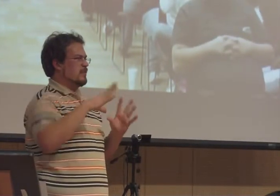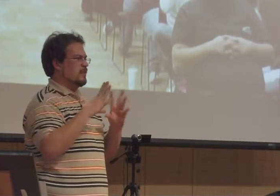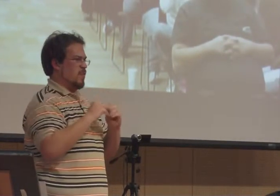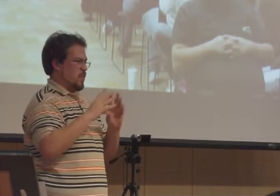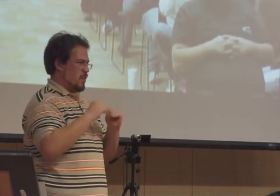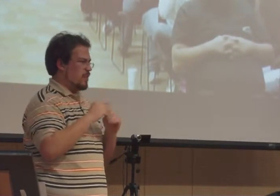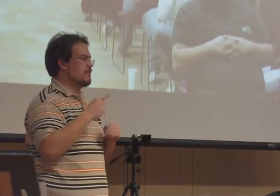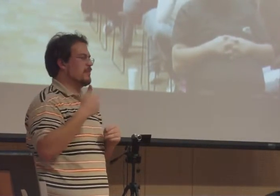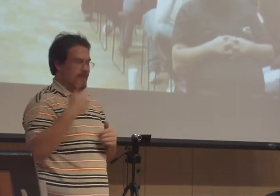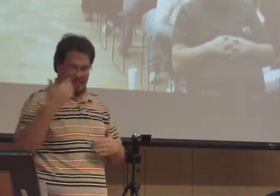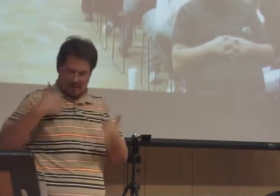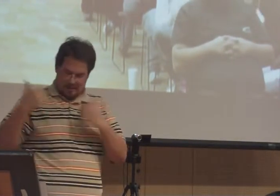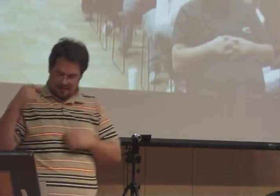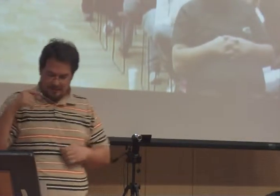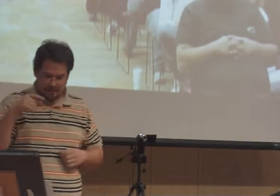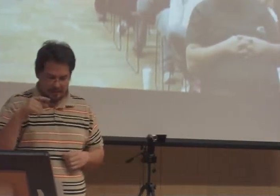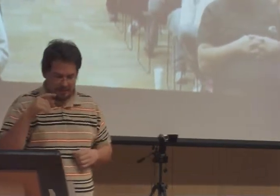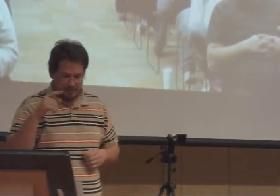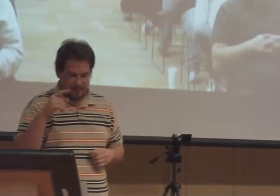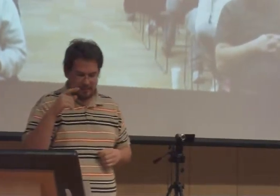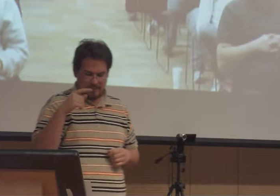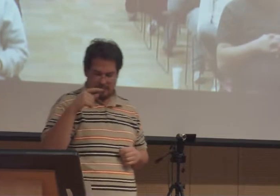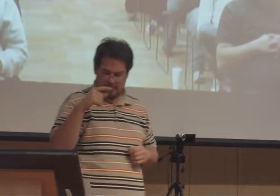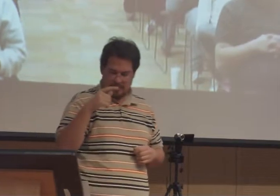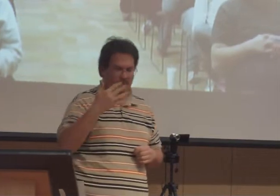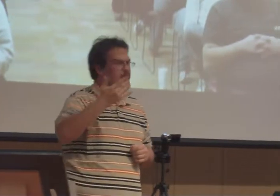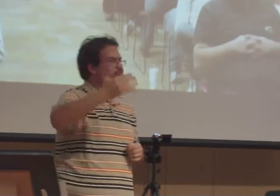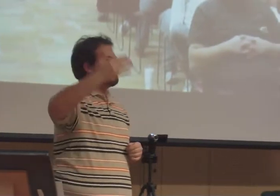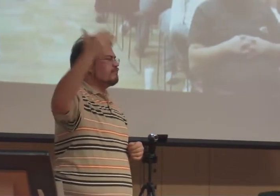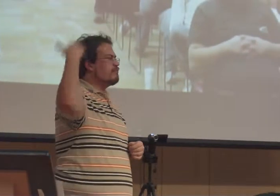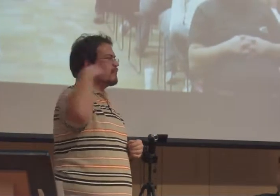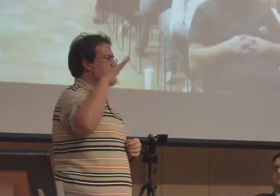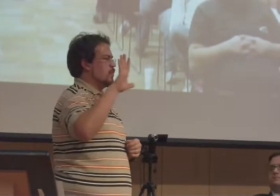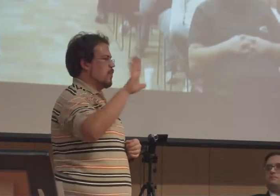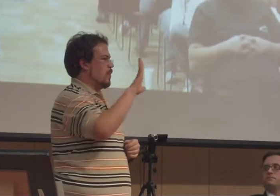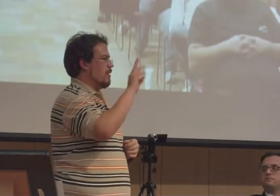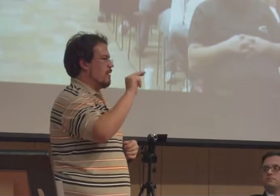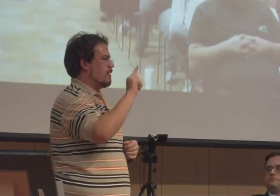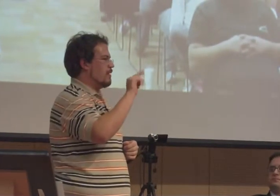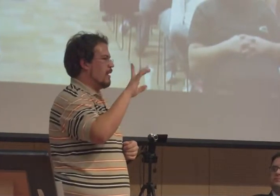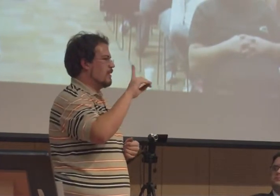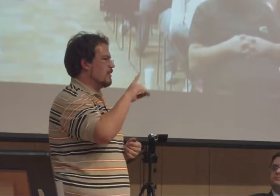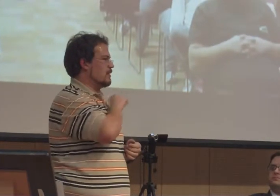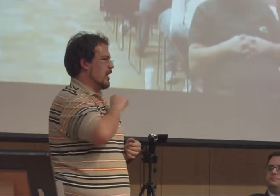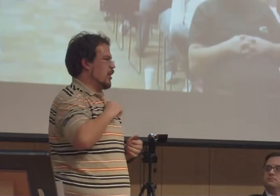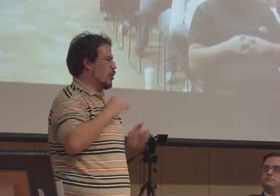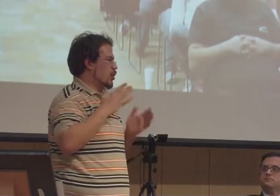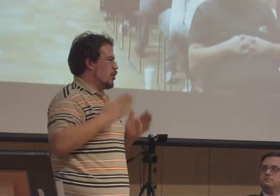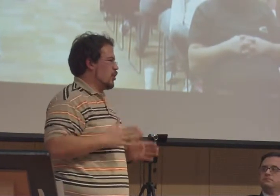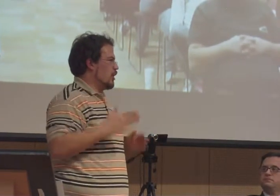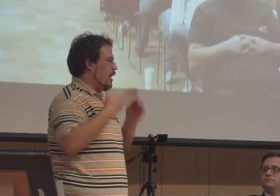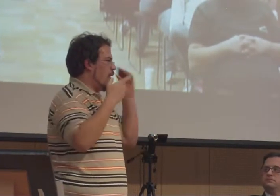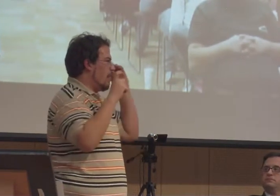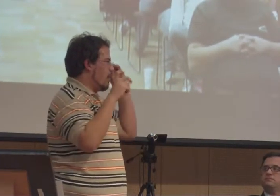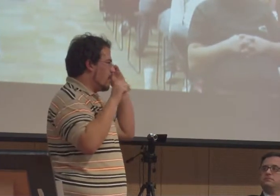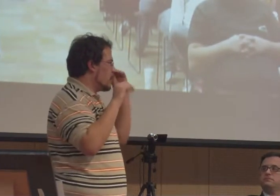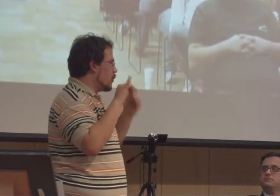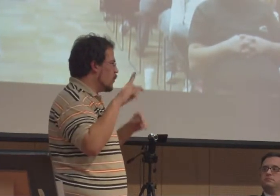So I really wanted to talk about what the purpose of this forum is and the history of it. A while back, your